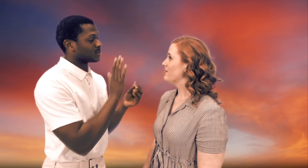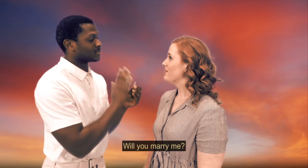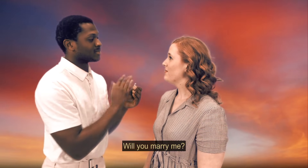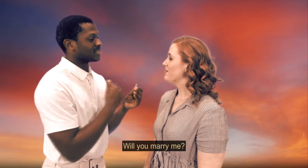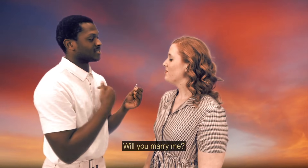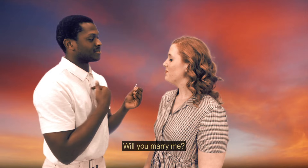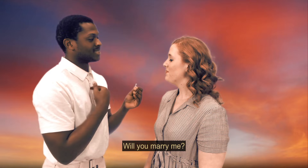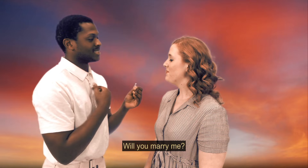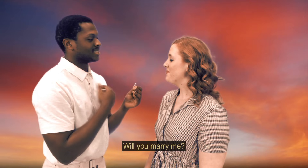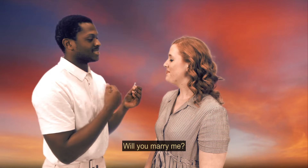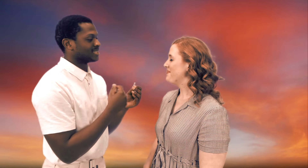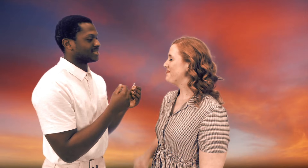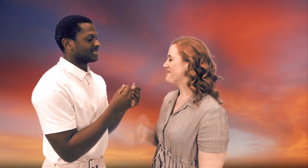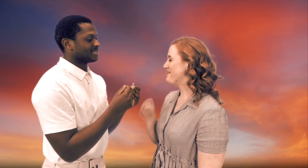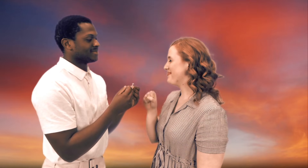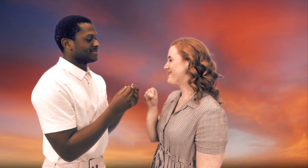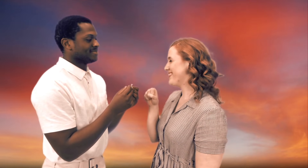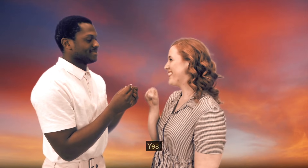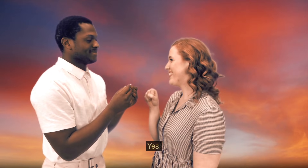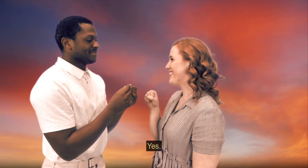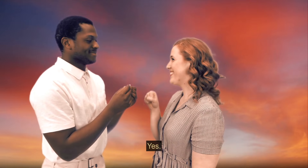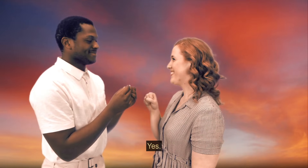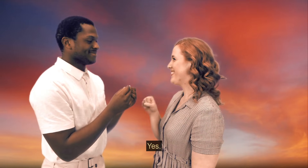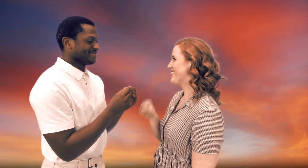Will you marry me? Yes.